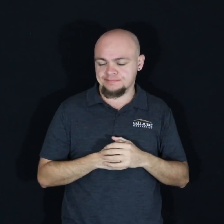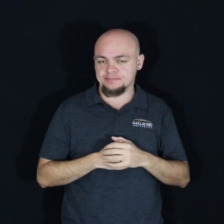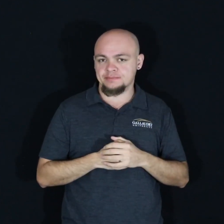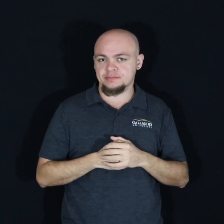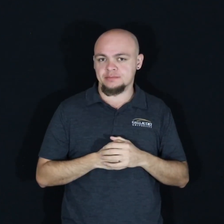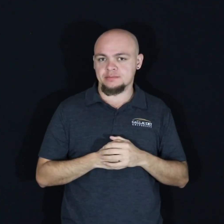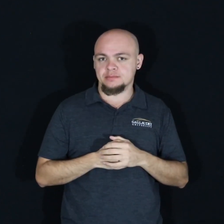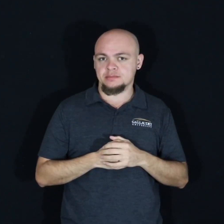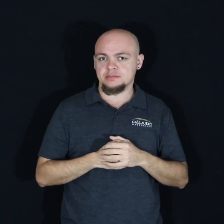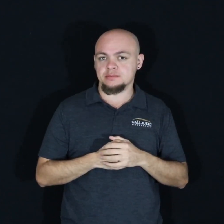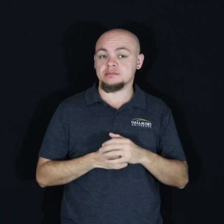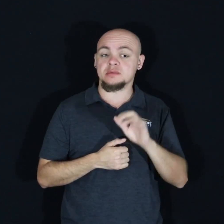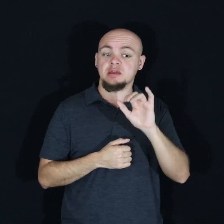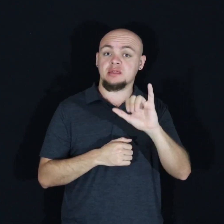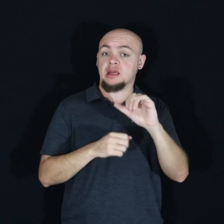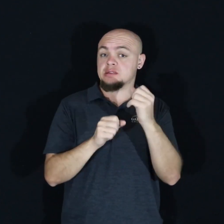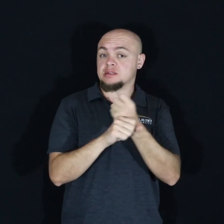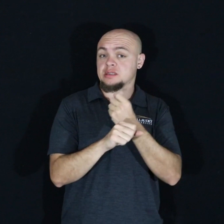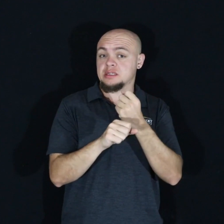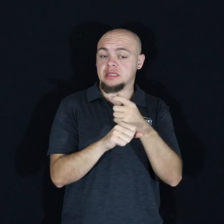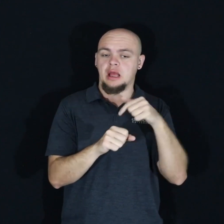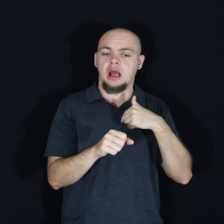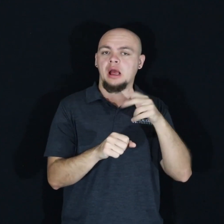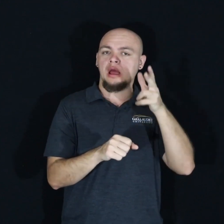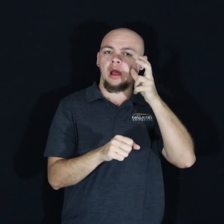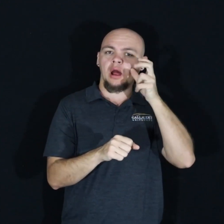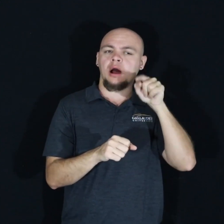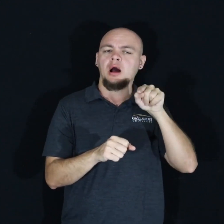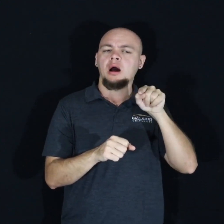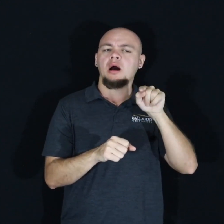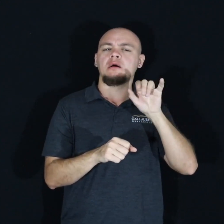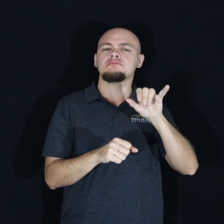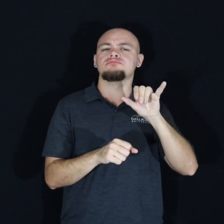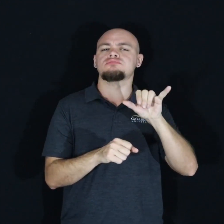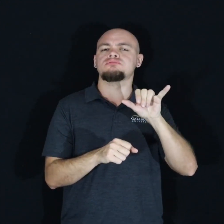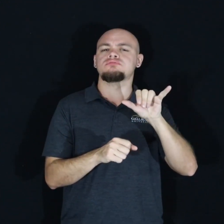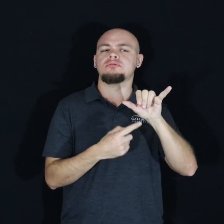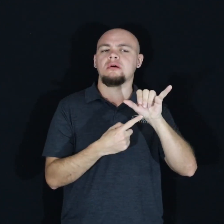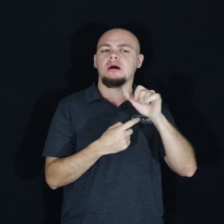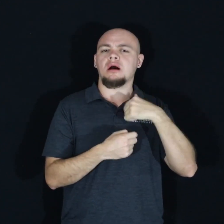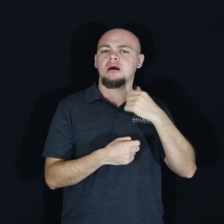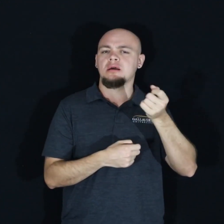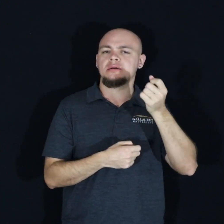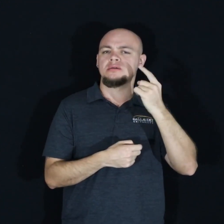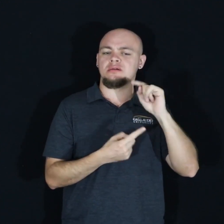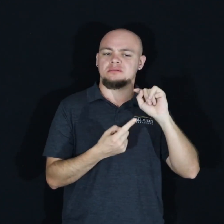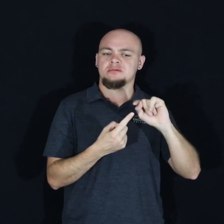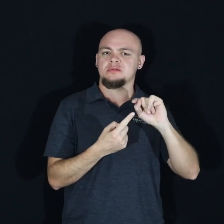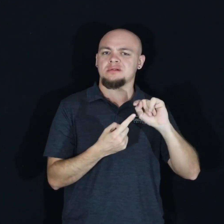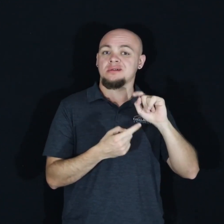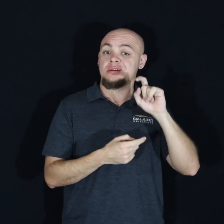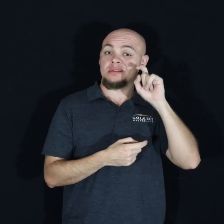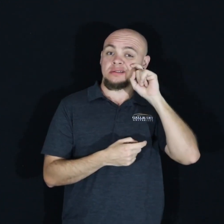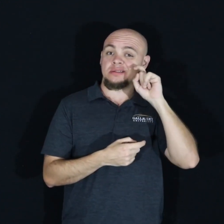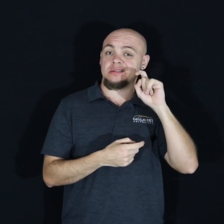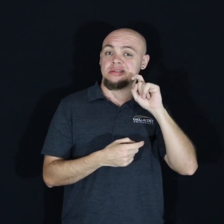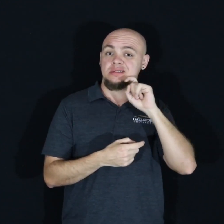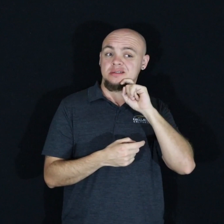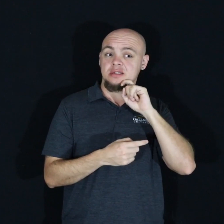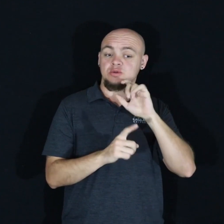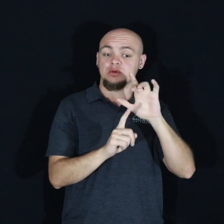And when I hear that statistic, one of the things I think of is that's a lot of sexual assailants.